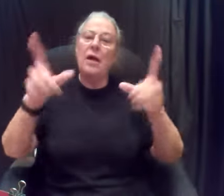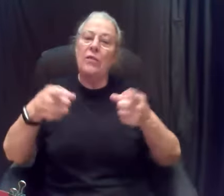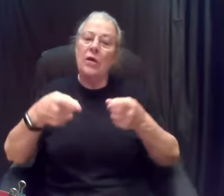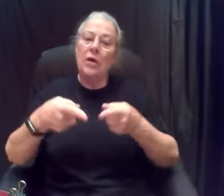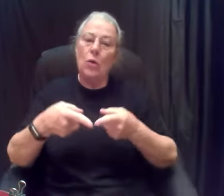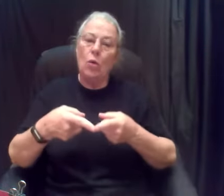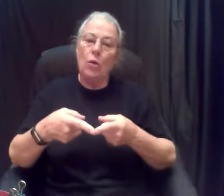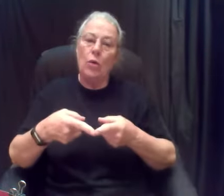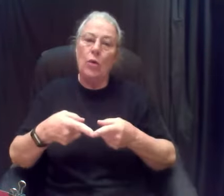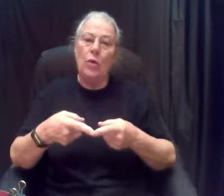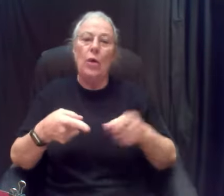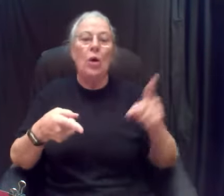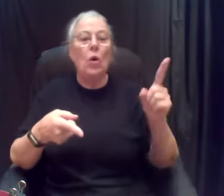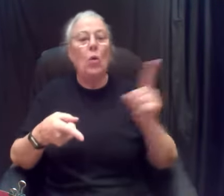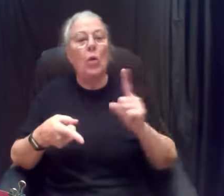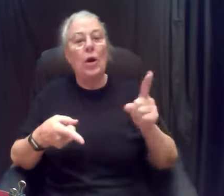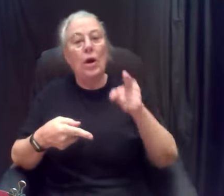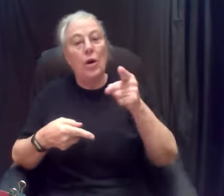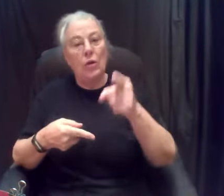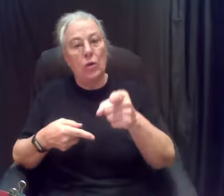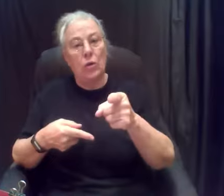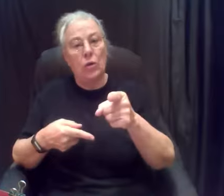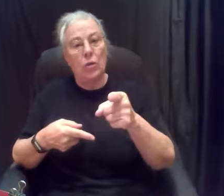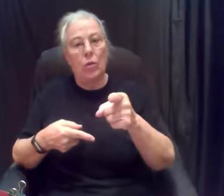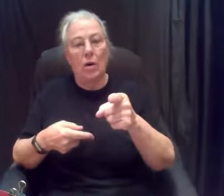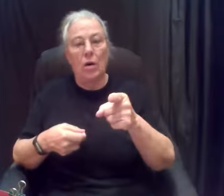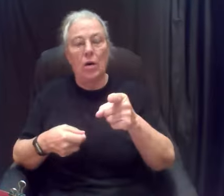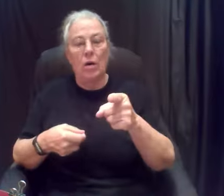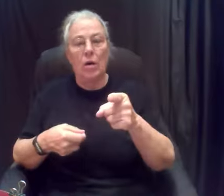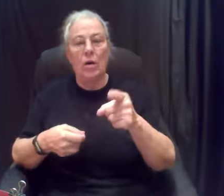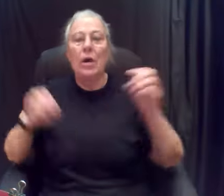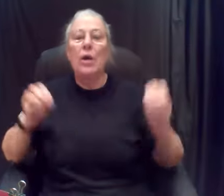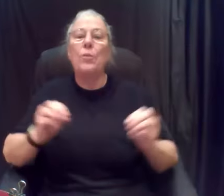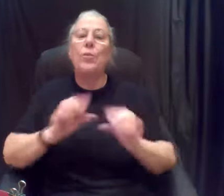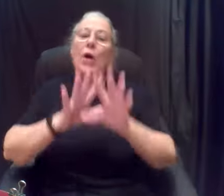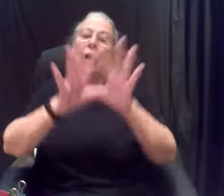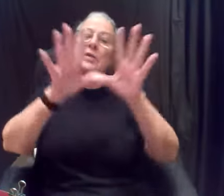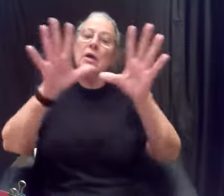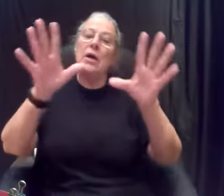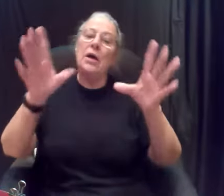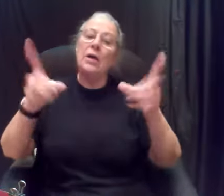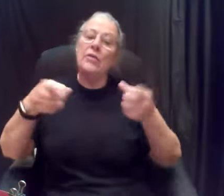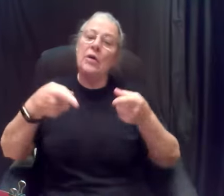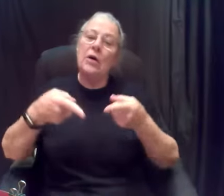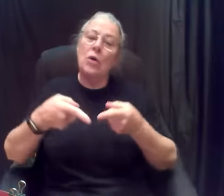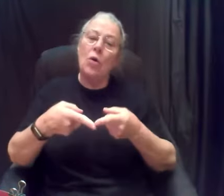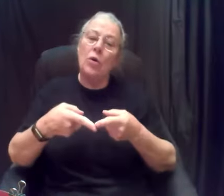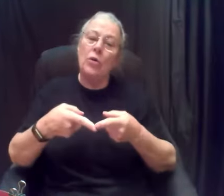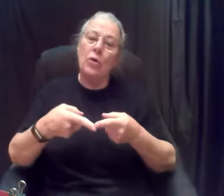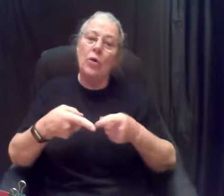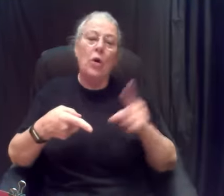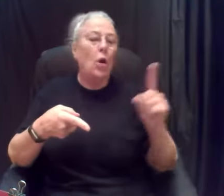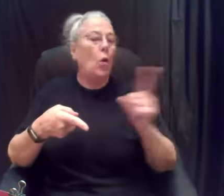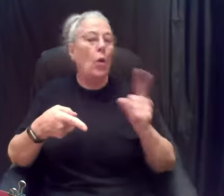the corner where you are. Brighten the corner